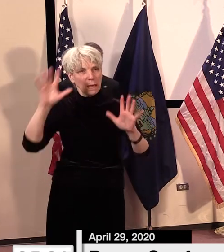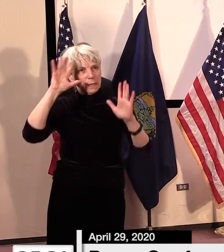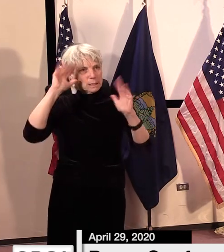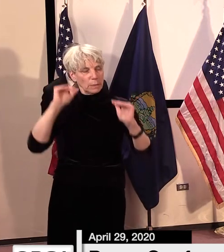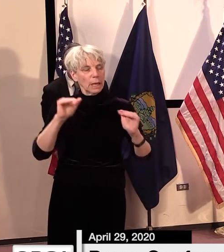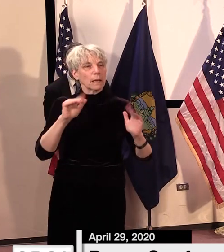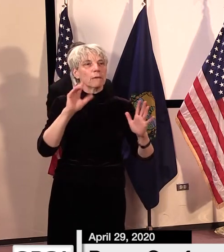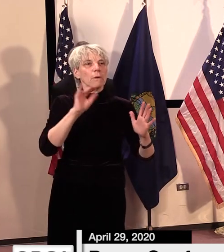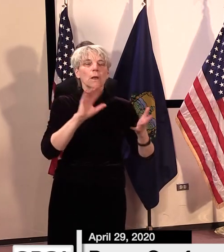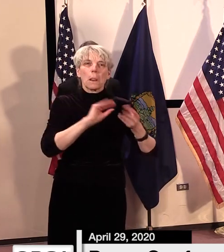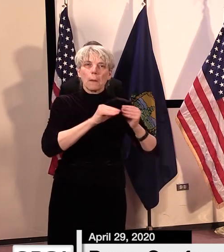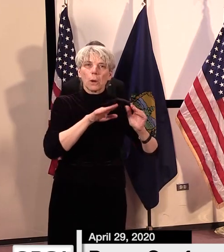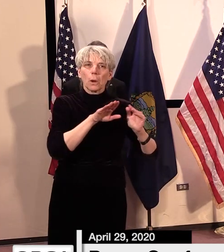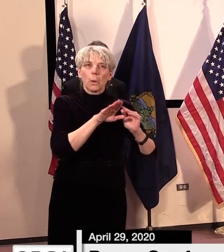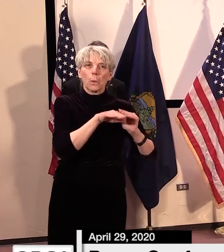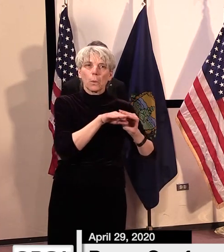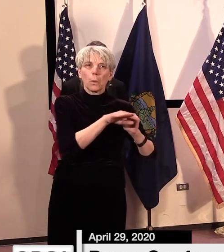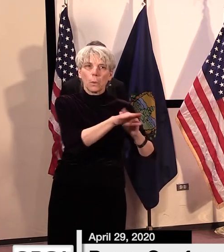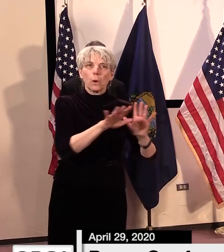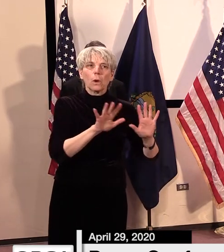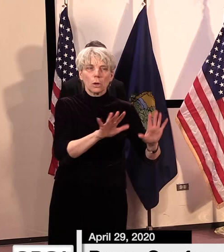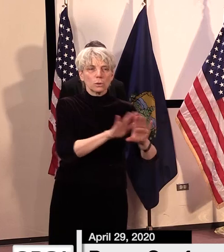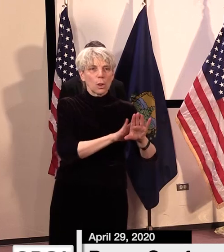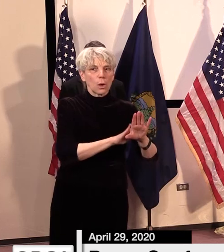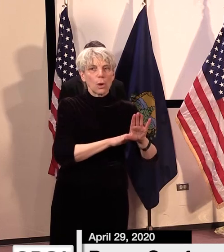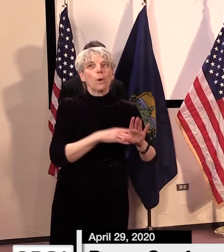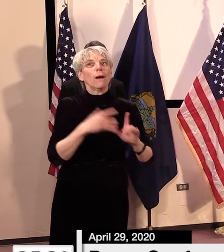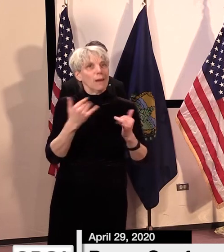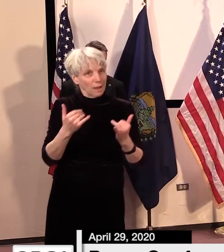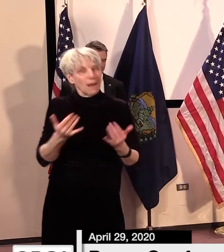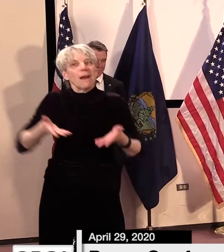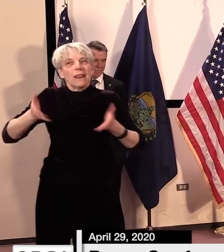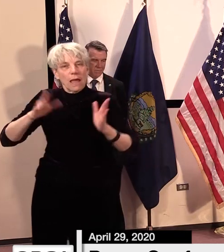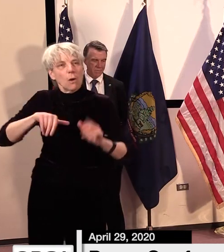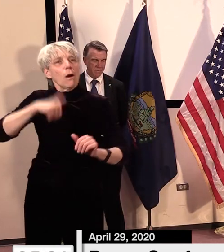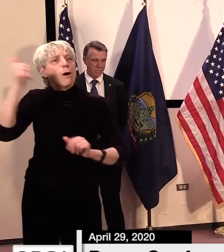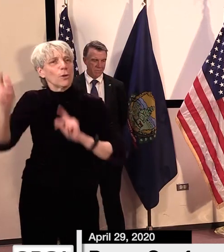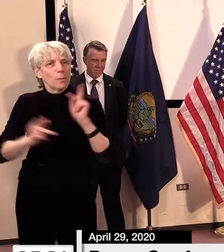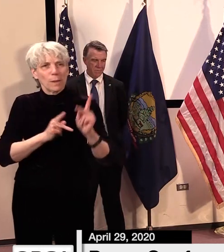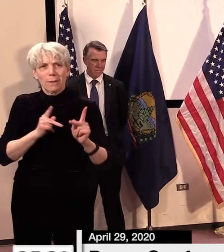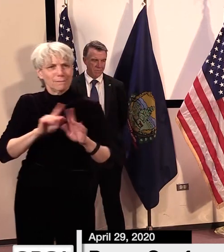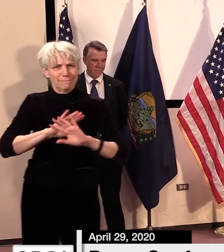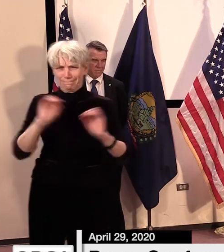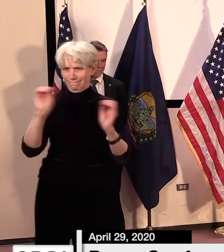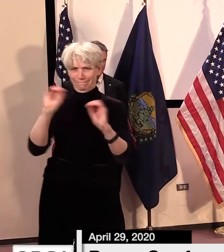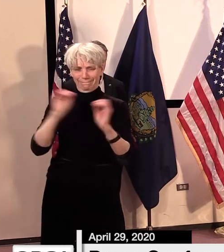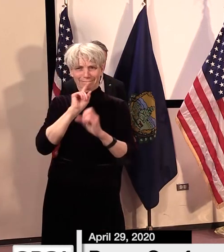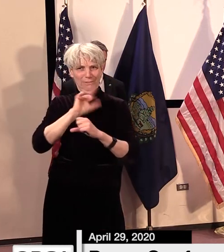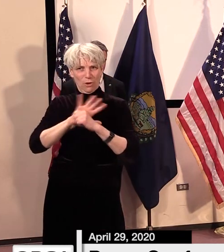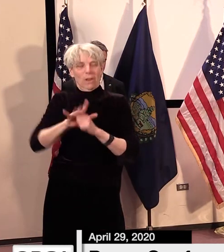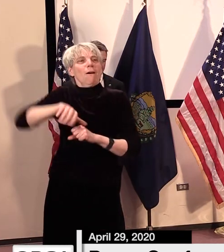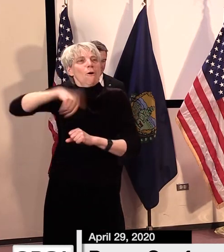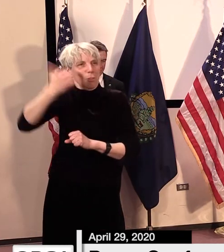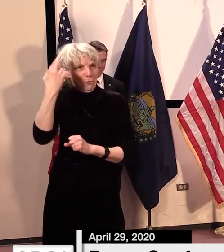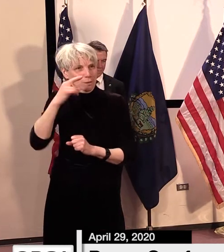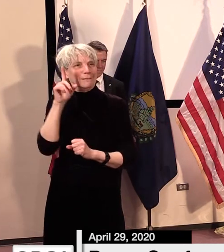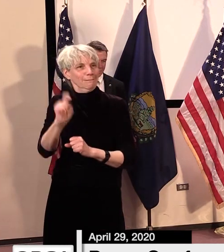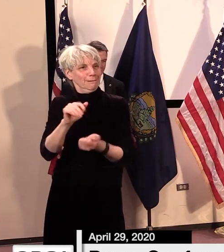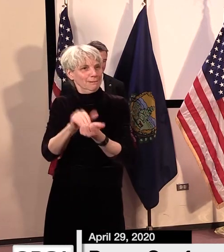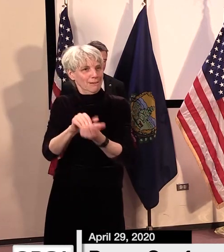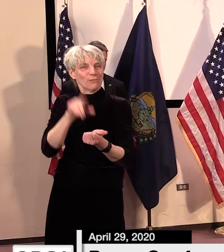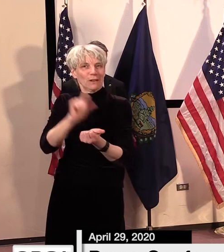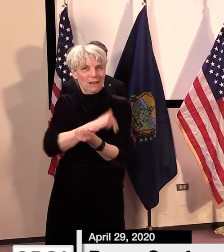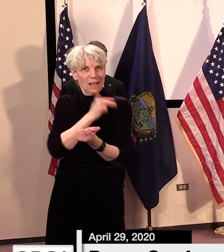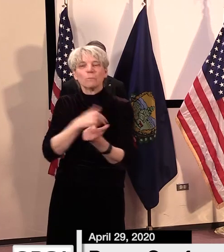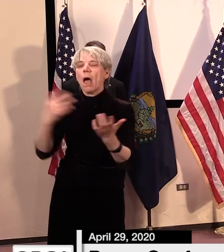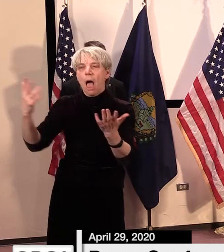COVID and be open for business in other ways and not have to worry about its capacity being exceeded in the